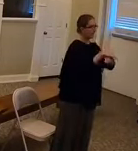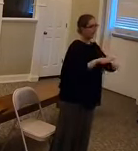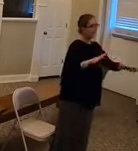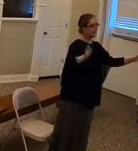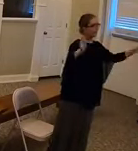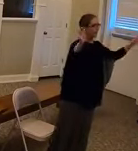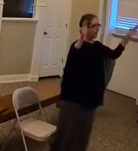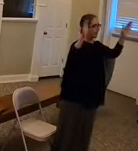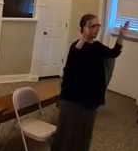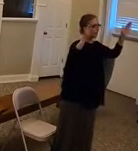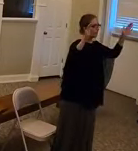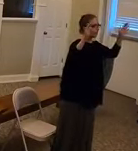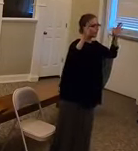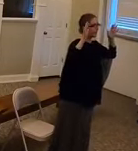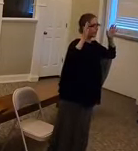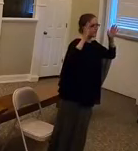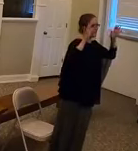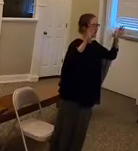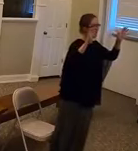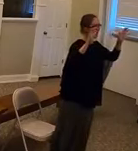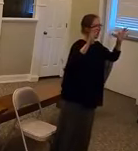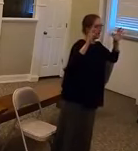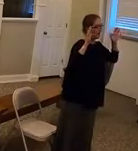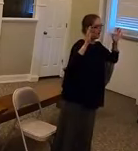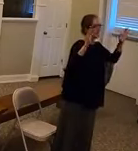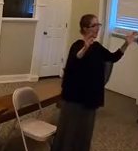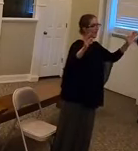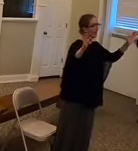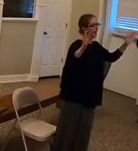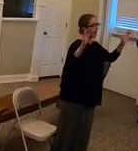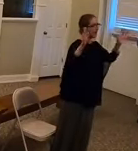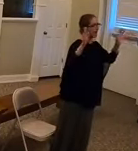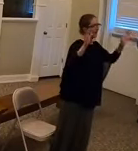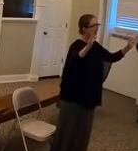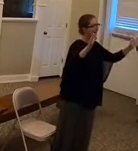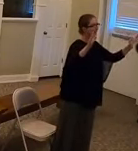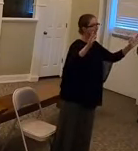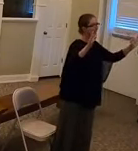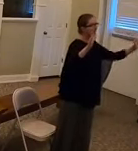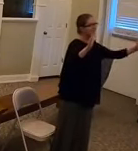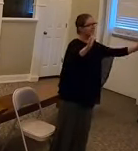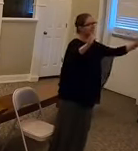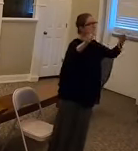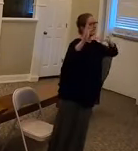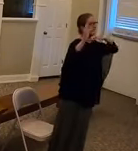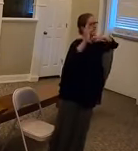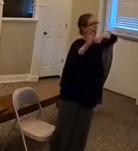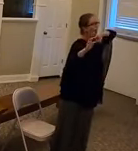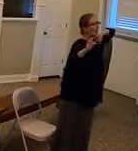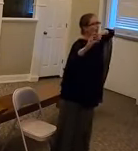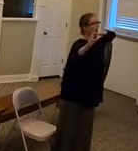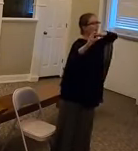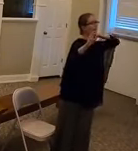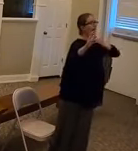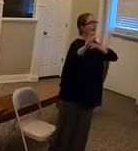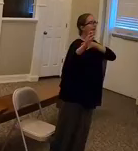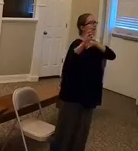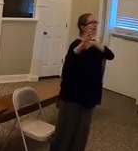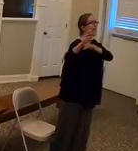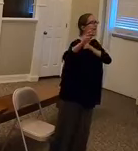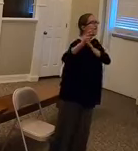I love you, I love you, I love you, Jesus. God, I'm here to worship you,